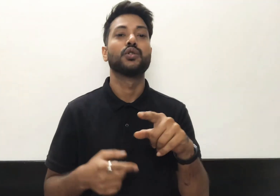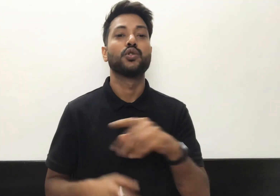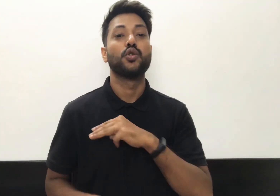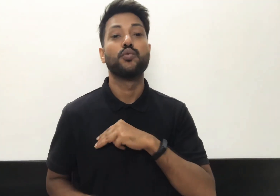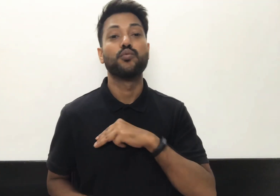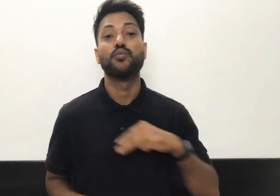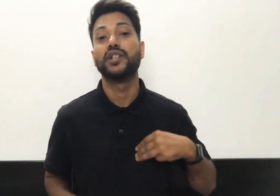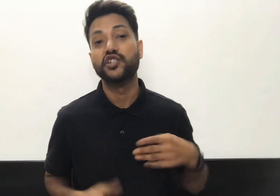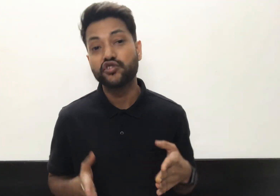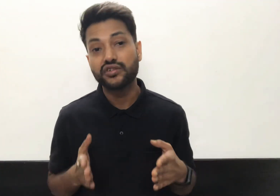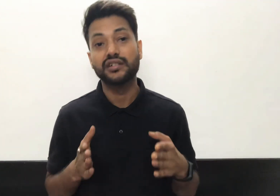thing.